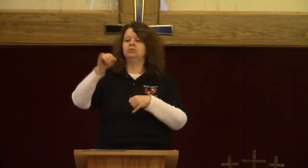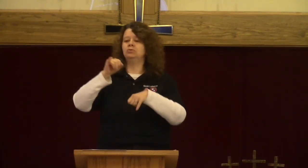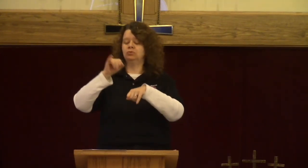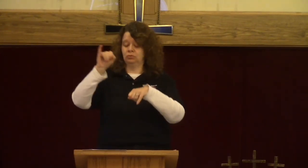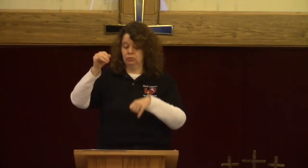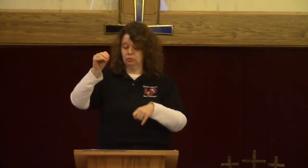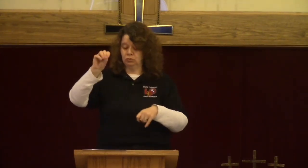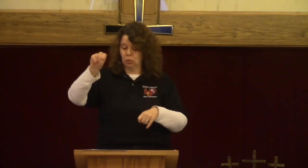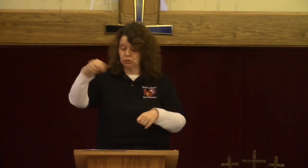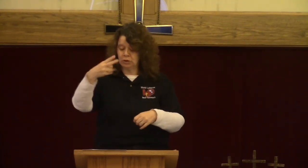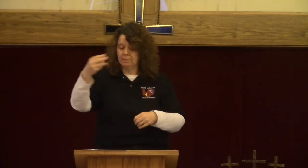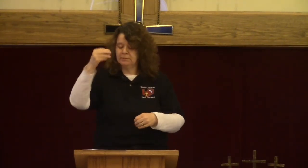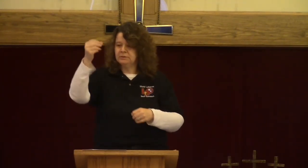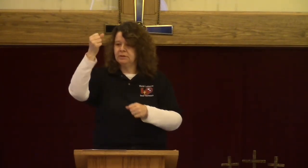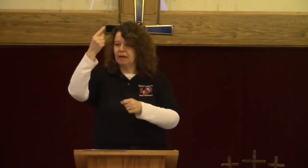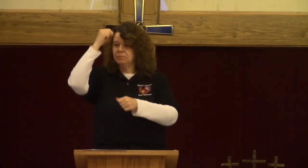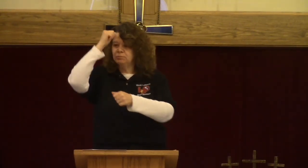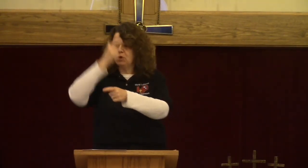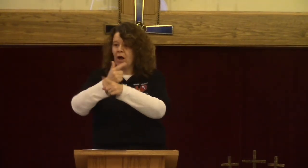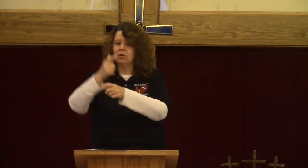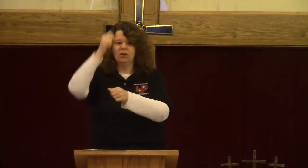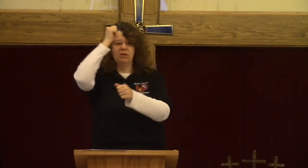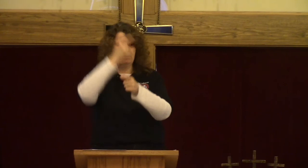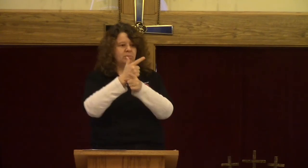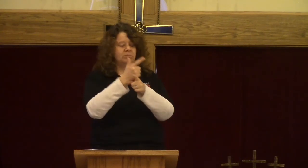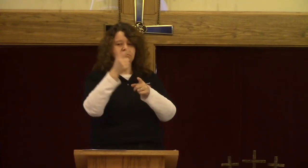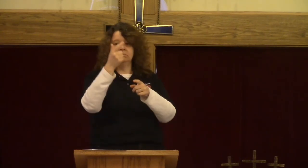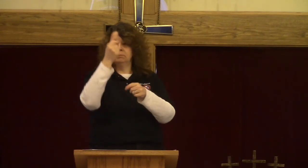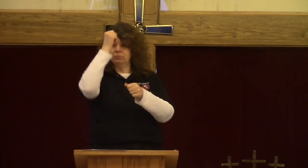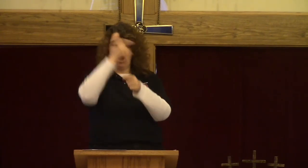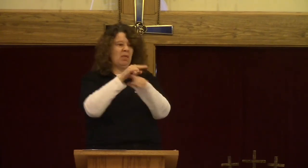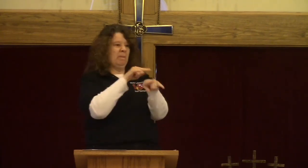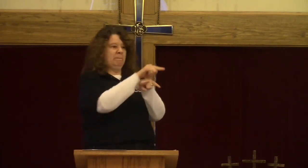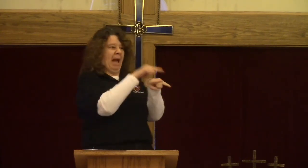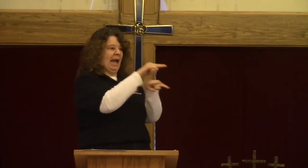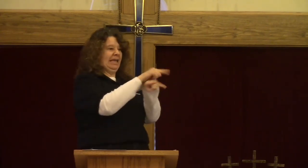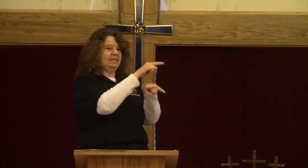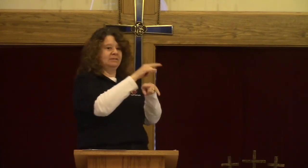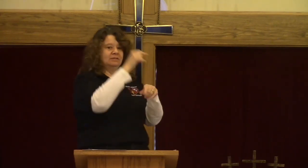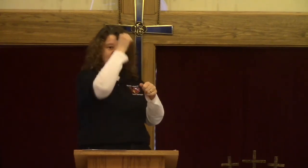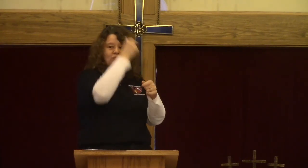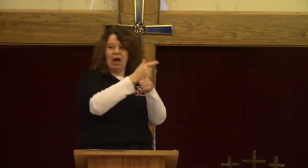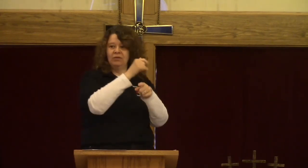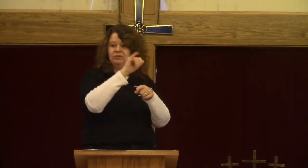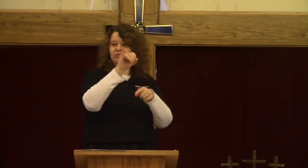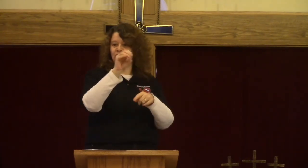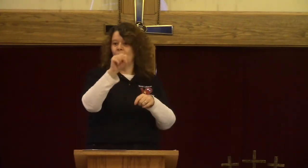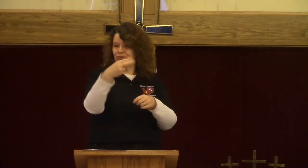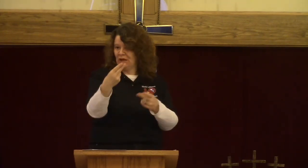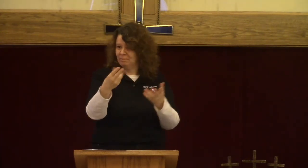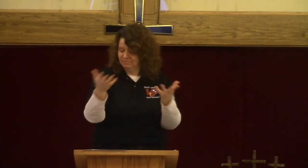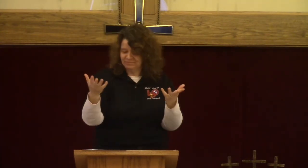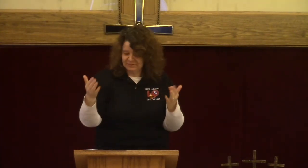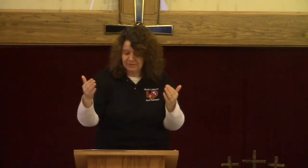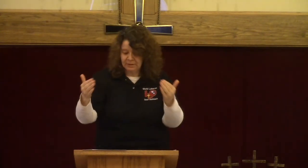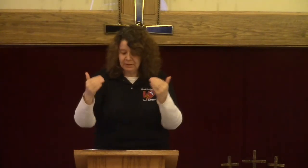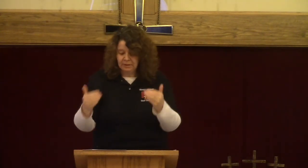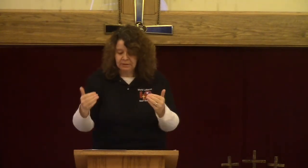example is talking about Joseph and his 11 brothers. You remember Joseph's 11 brothers mocked him